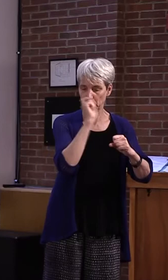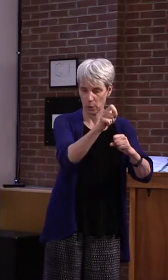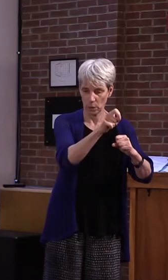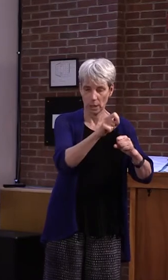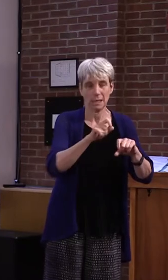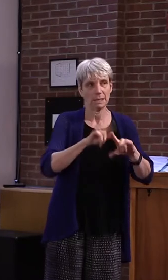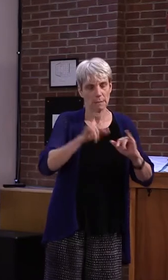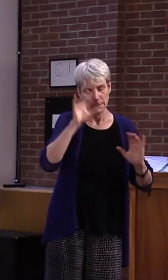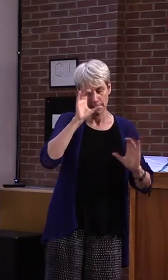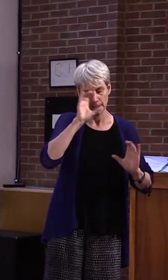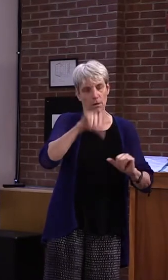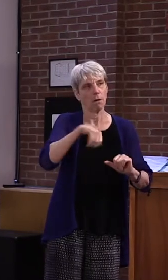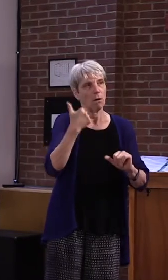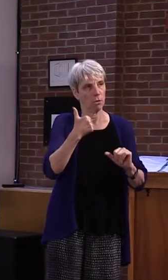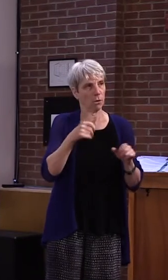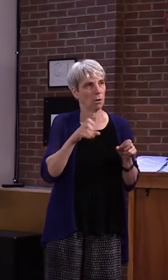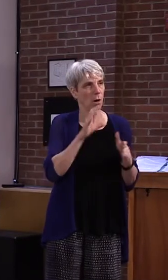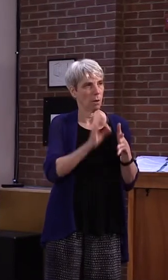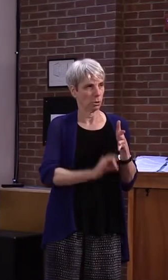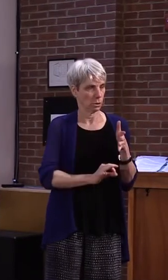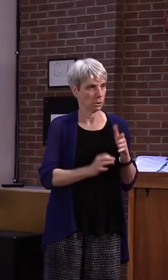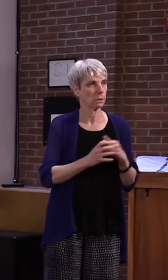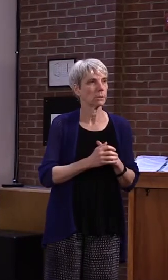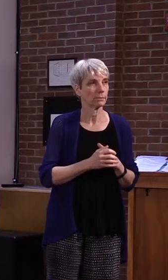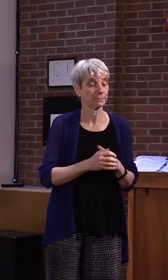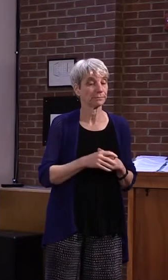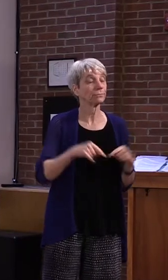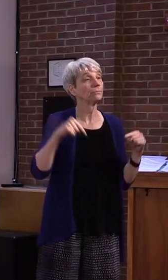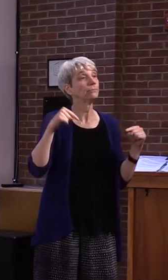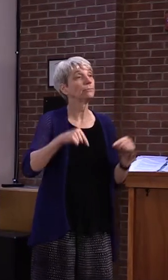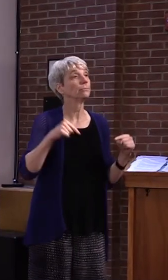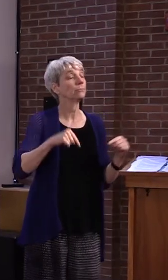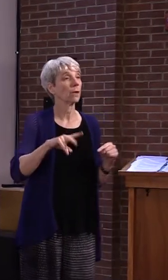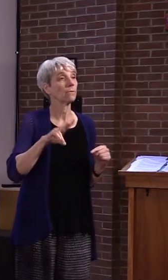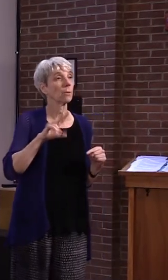the meantime. We are examining internally